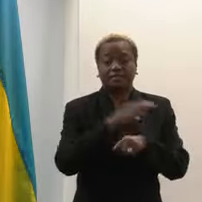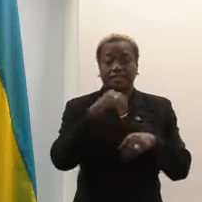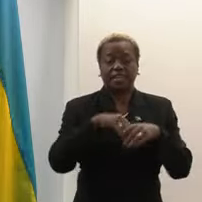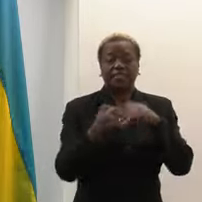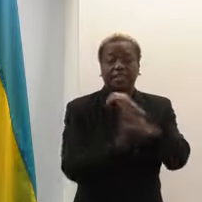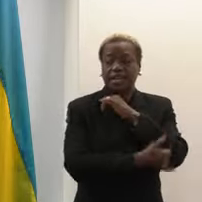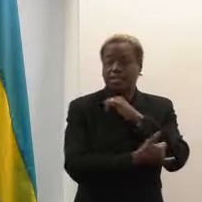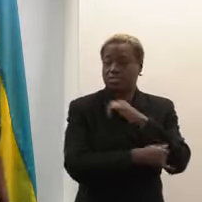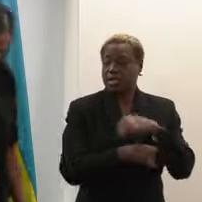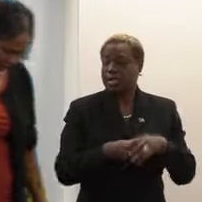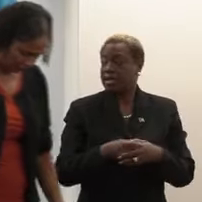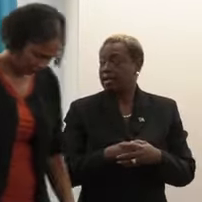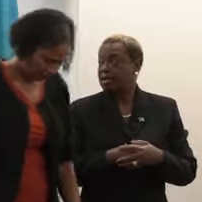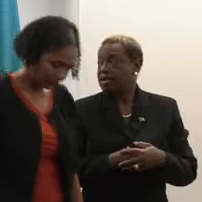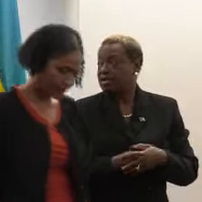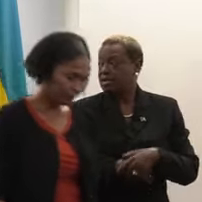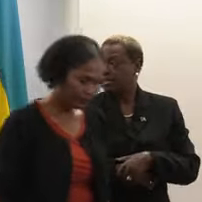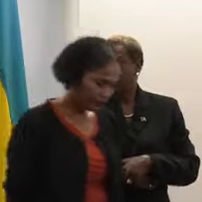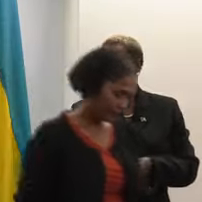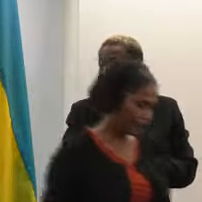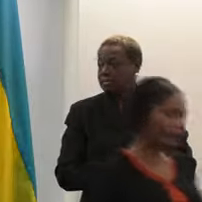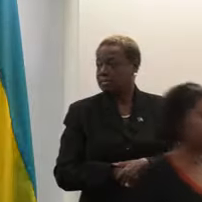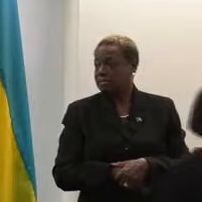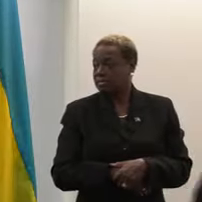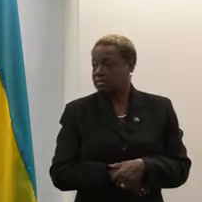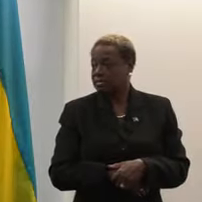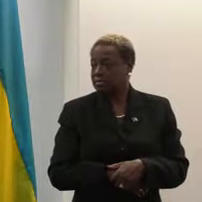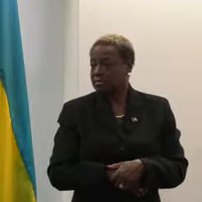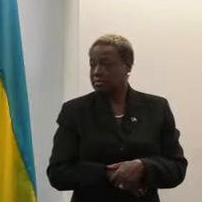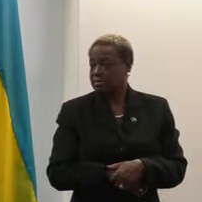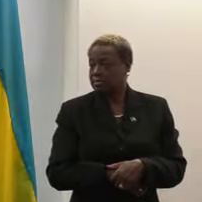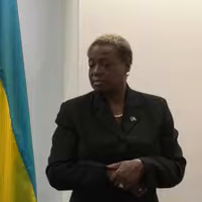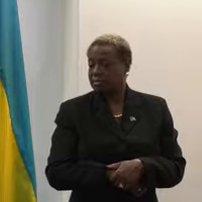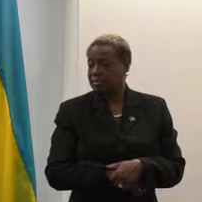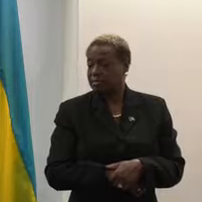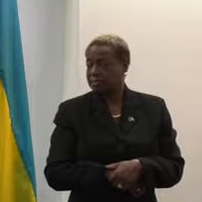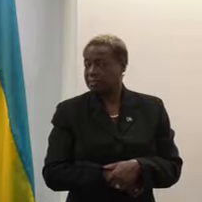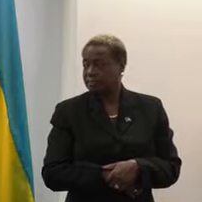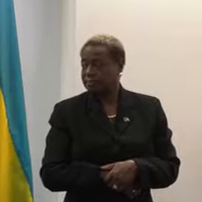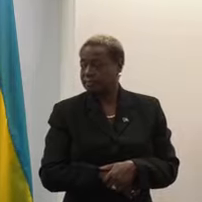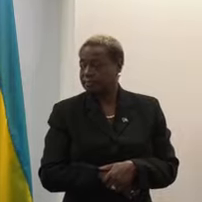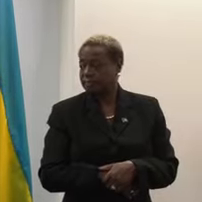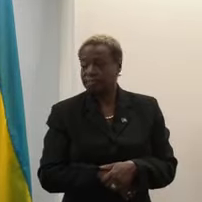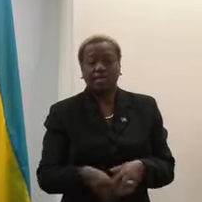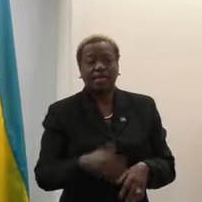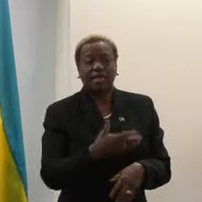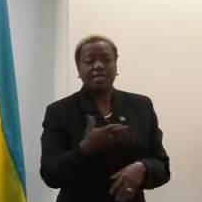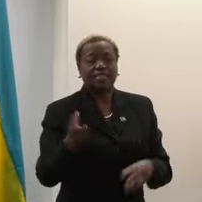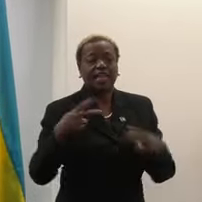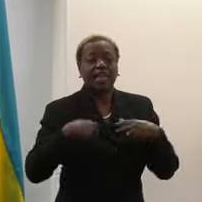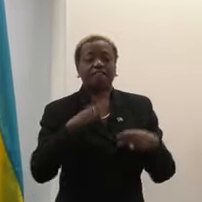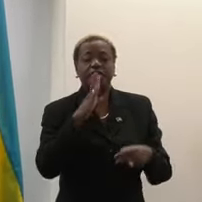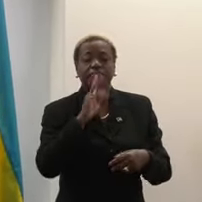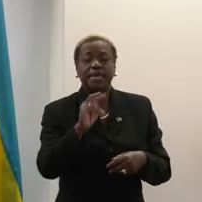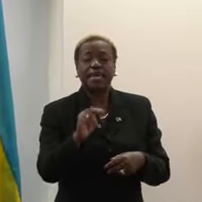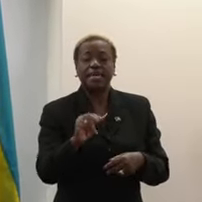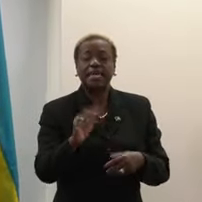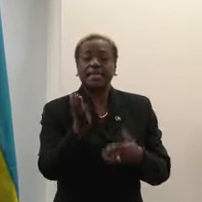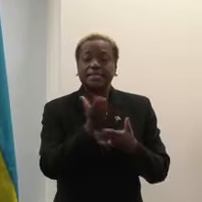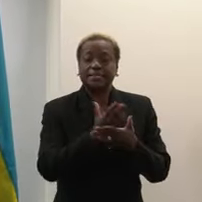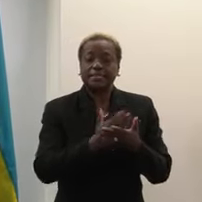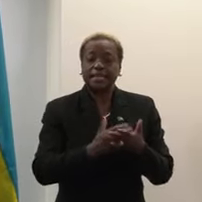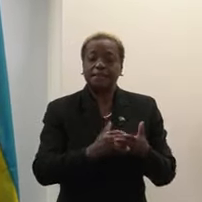Rashad, come. Just get your second question while you're standing. Yeah, there have been some concerns both locally